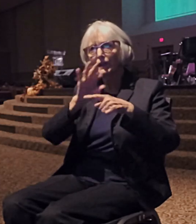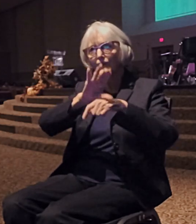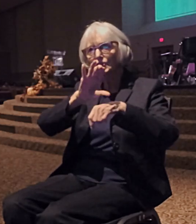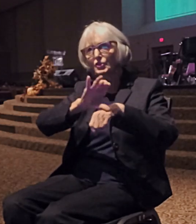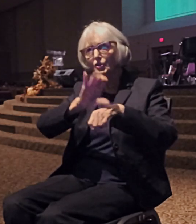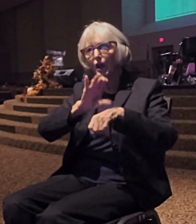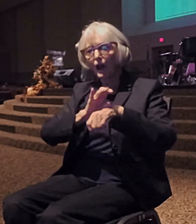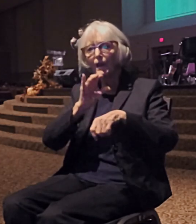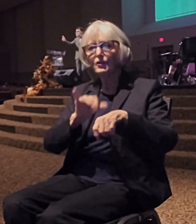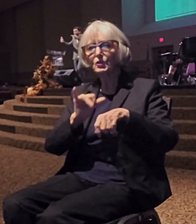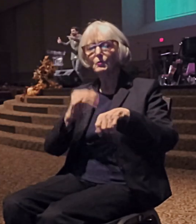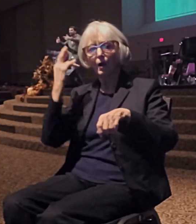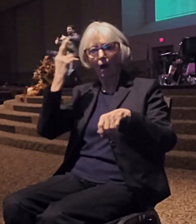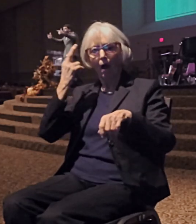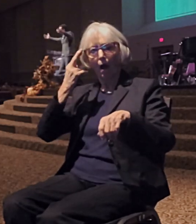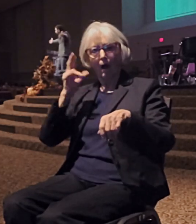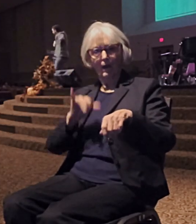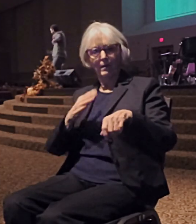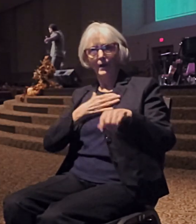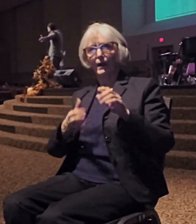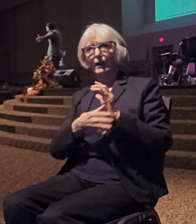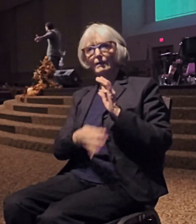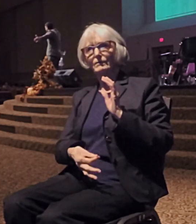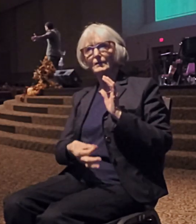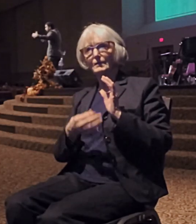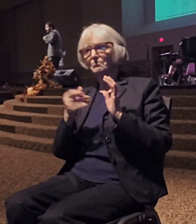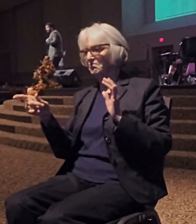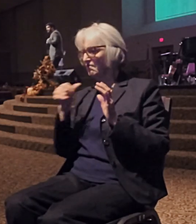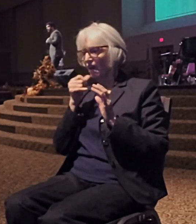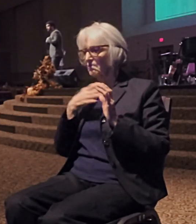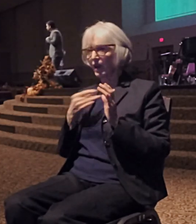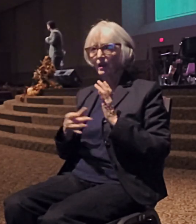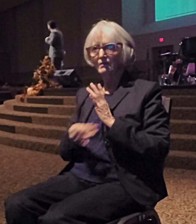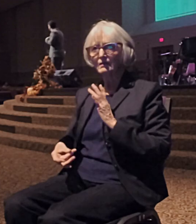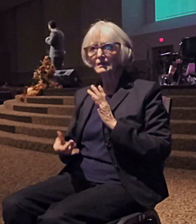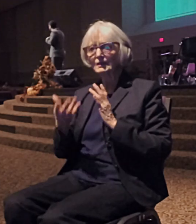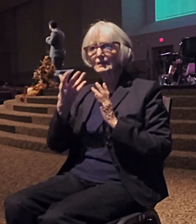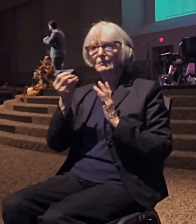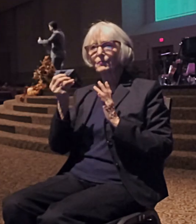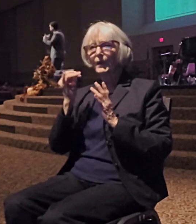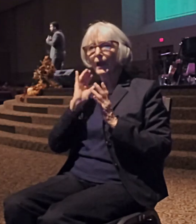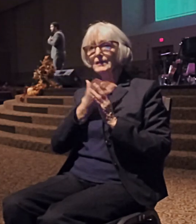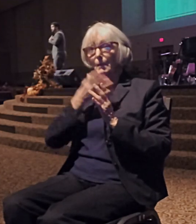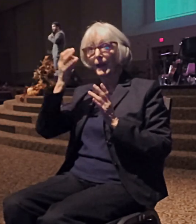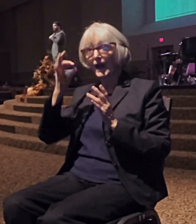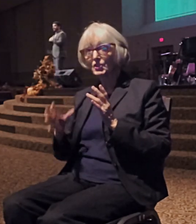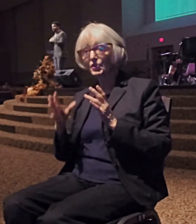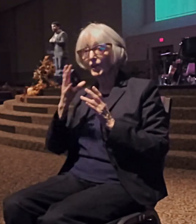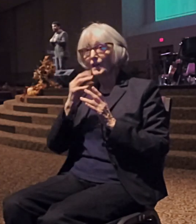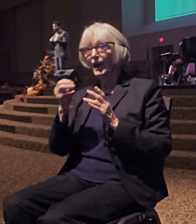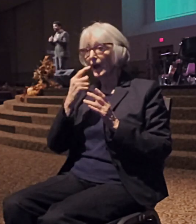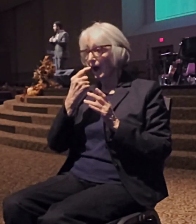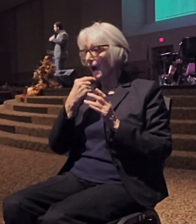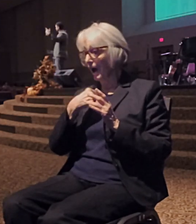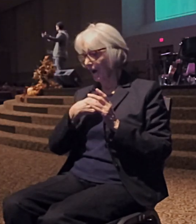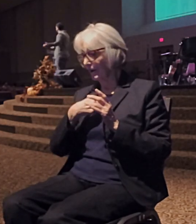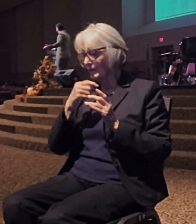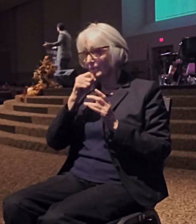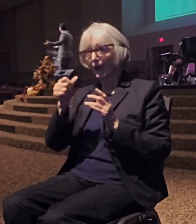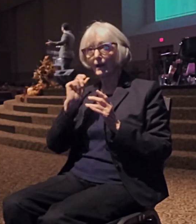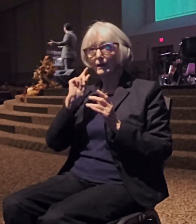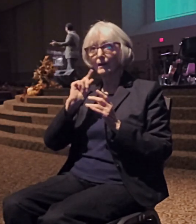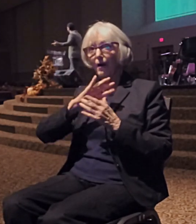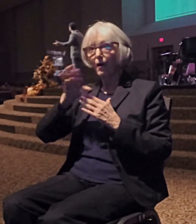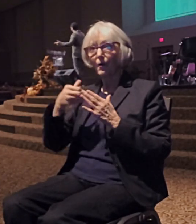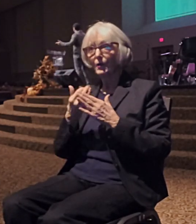other pastors are focused on equipping all of us as the saints. By the way, I'm a saint too, even though I'm a pastor, which means there's ministry I'm accountable to do. I'm not only